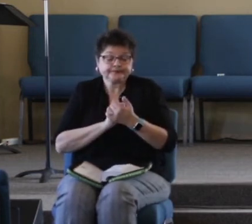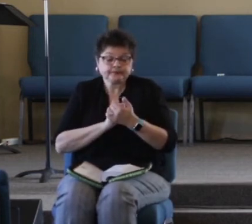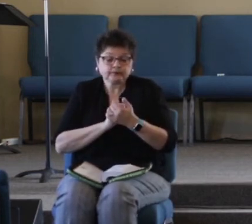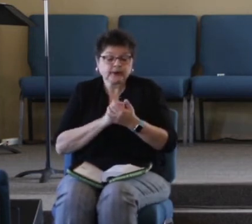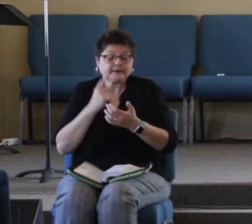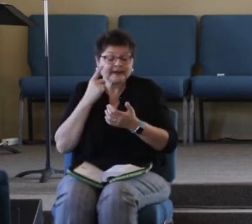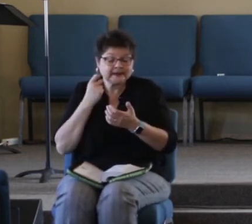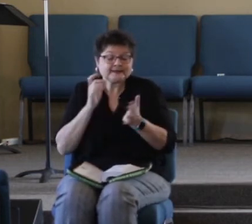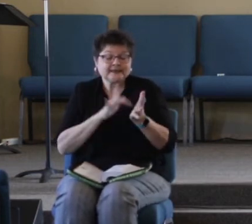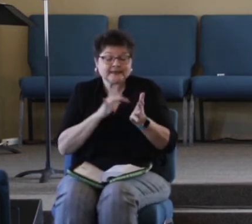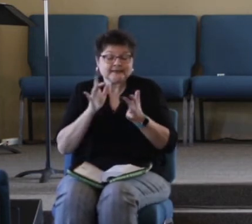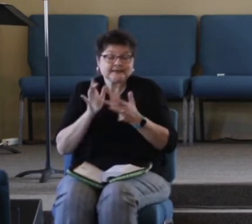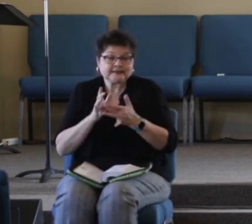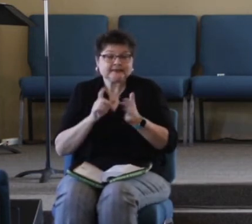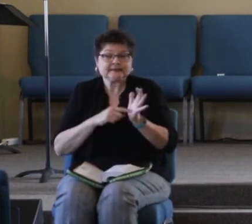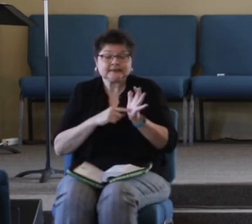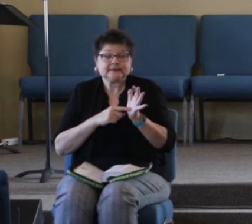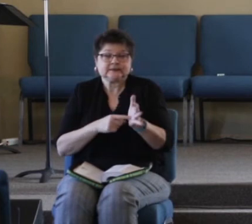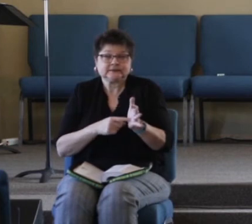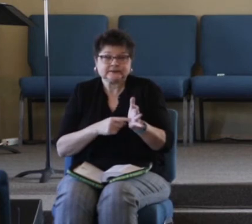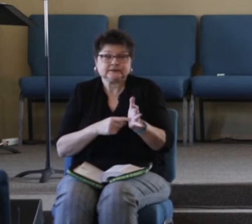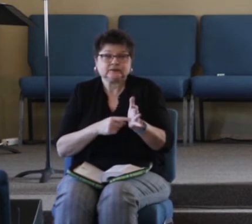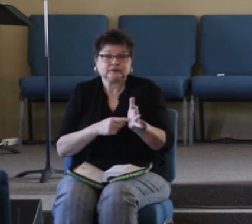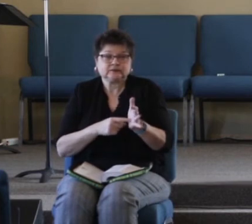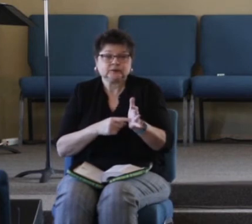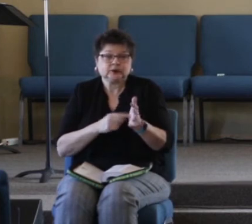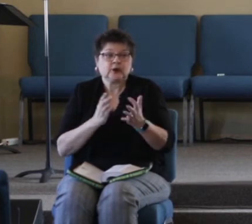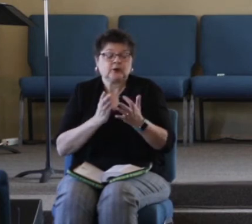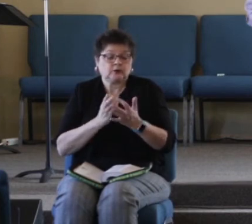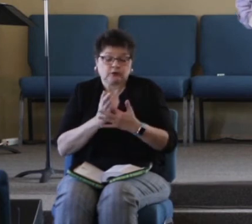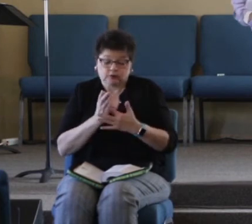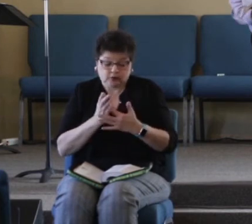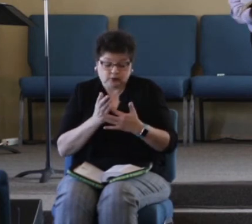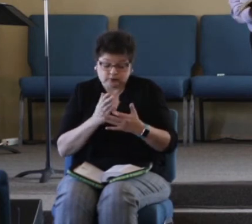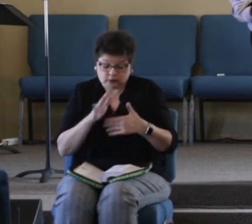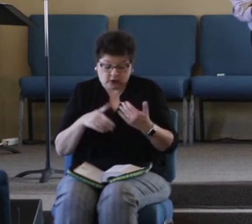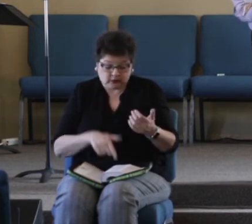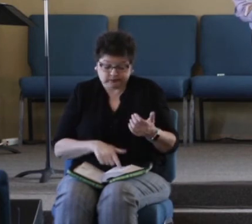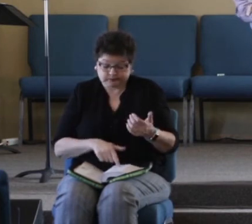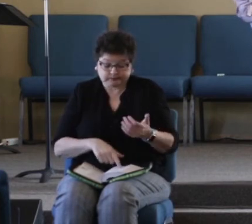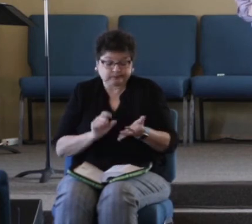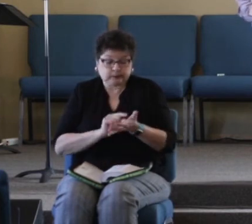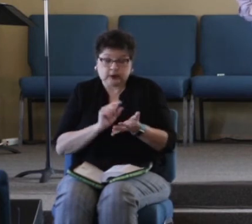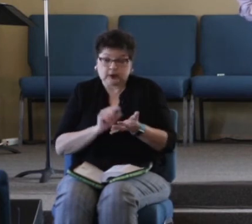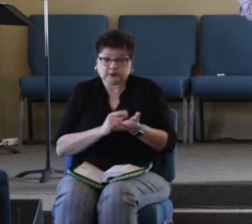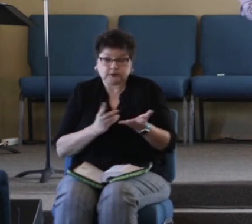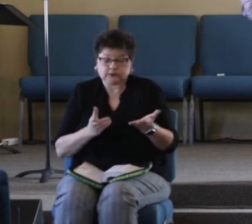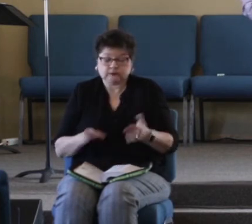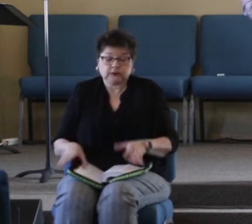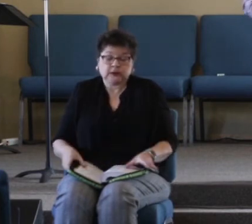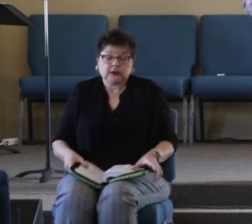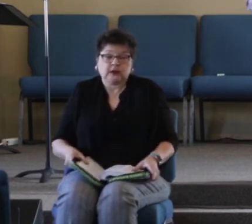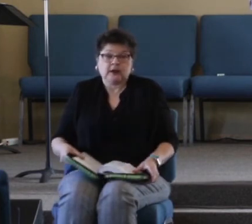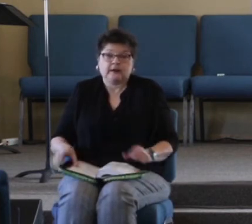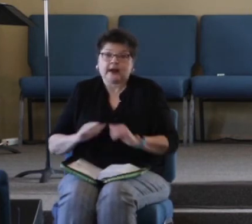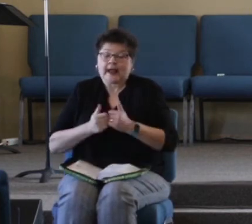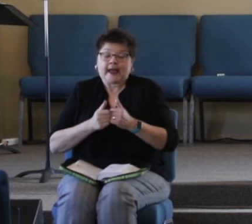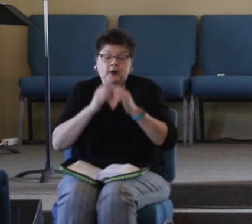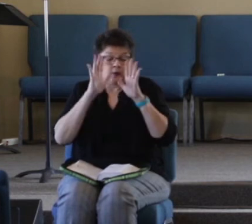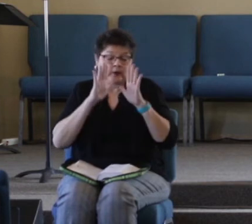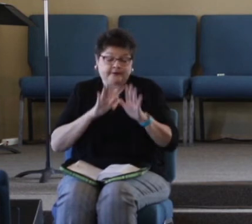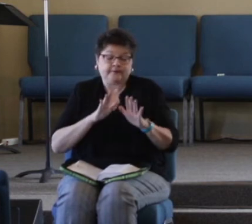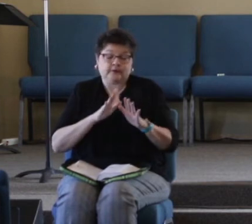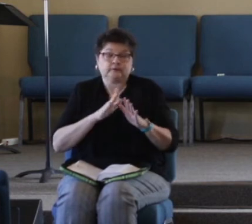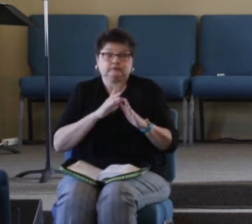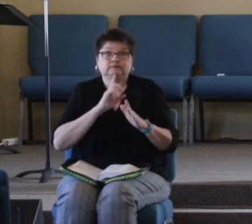because Jesus demonstrates throughout all of the Gospels how wonderful he truly